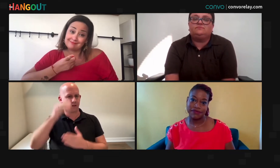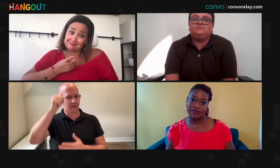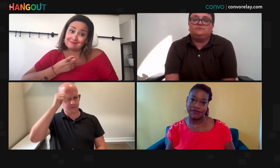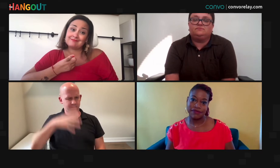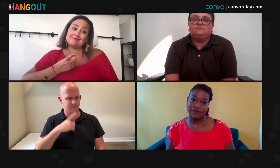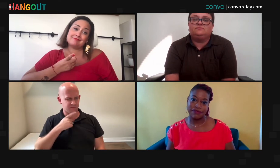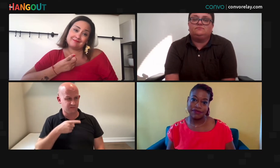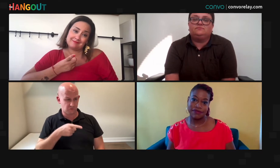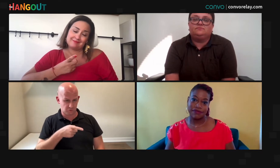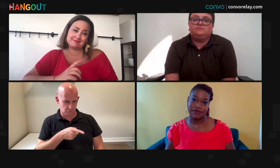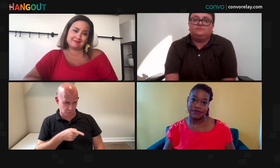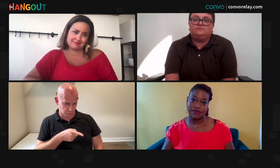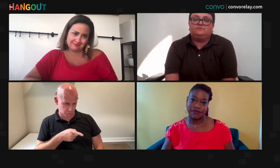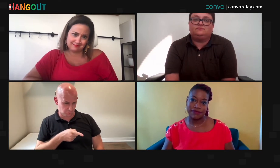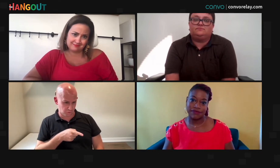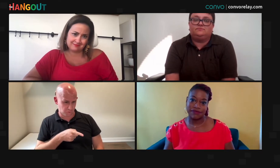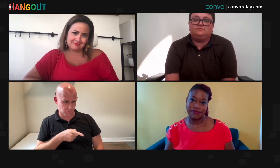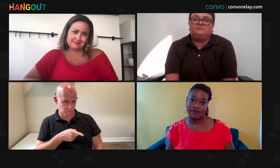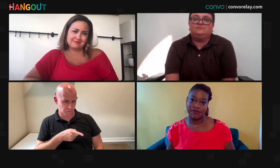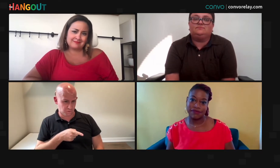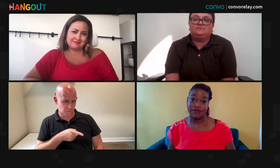male. Oftentimes males say, you